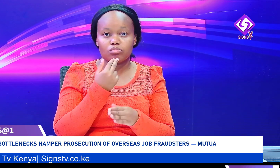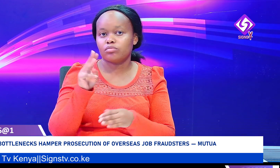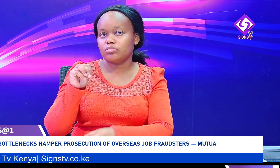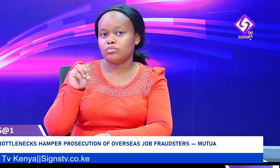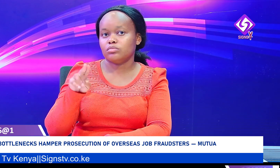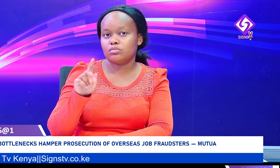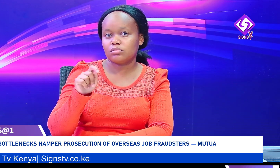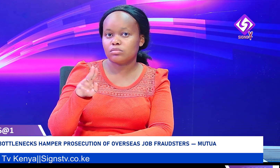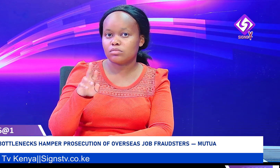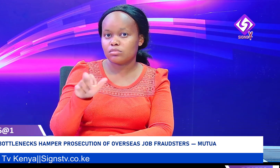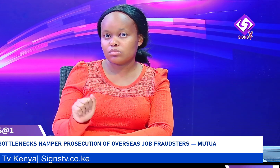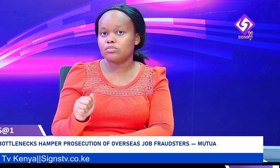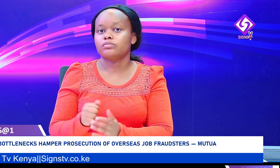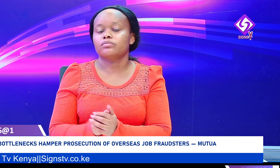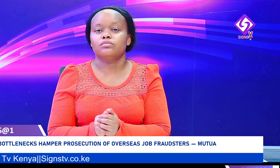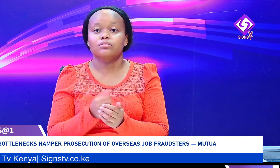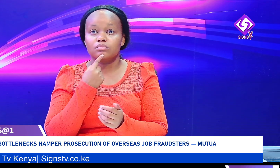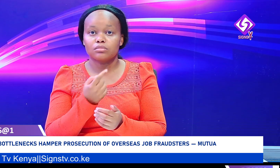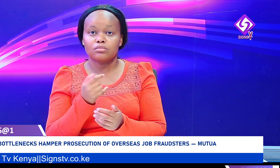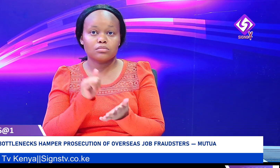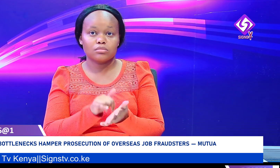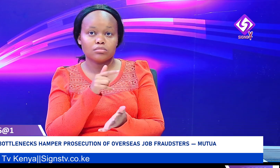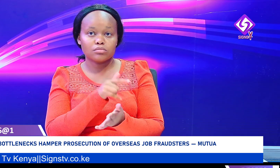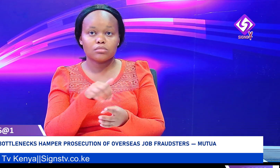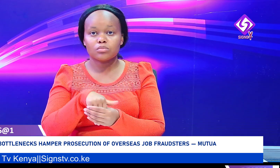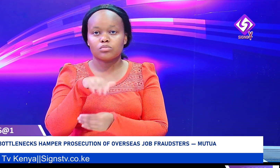in Nairobi on Tuesday, Dr. Mutua revealed that out of